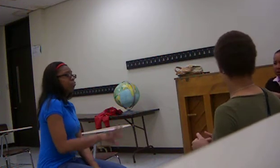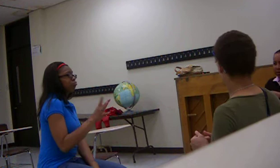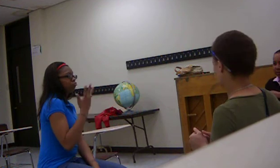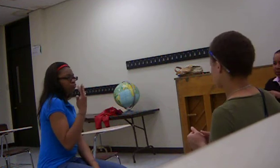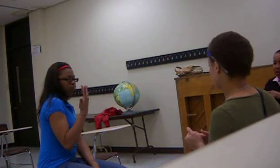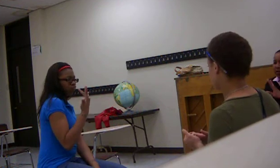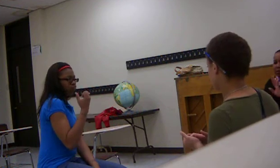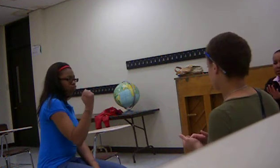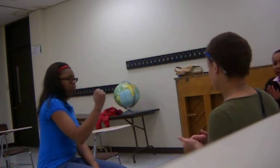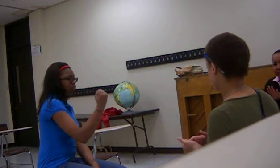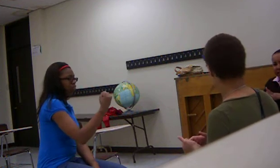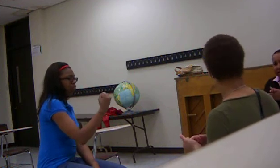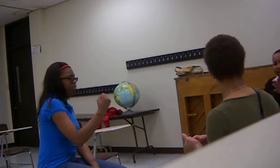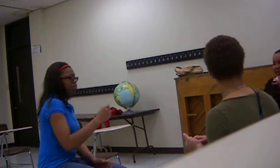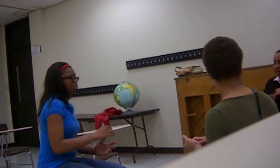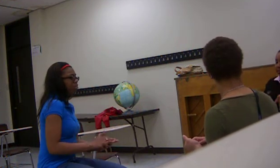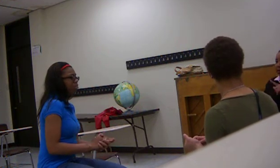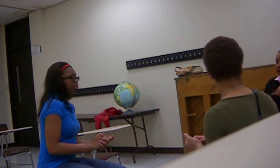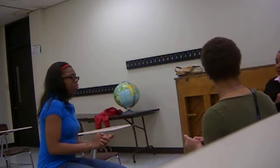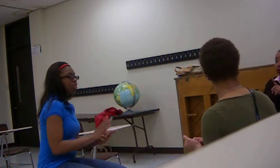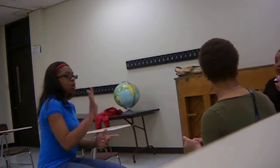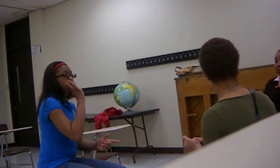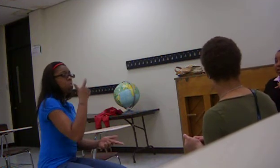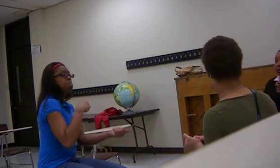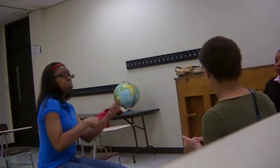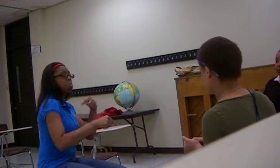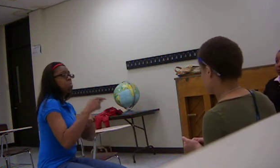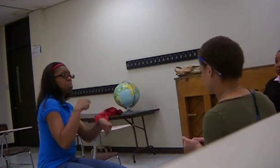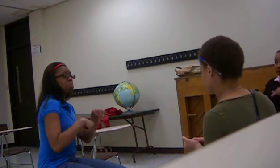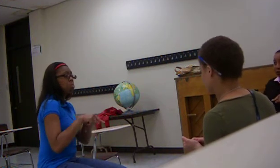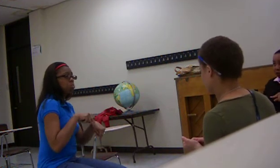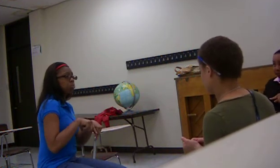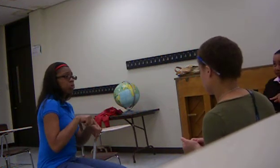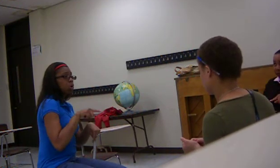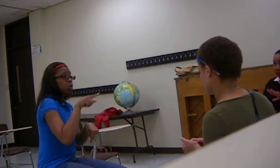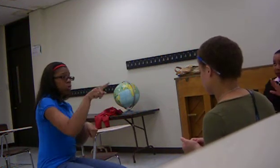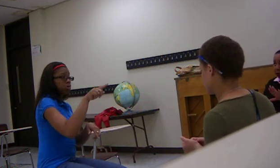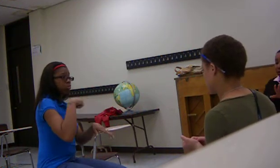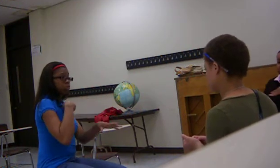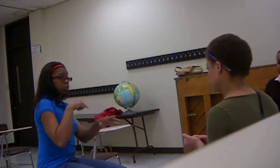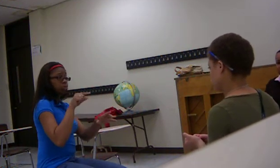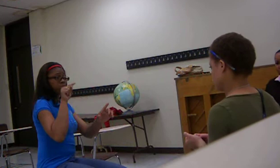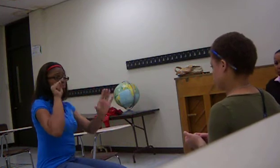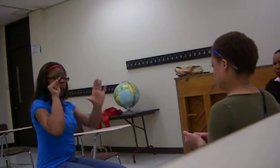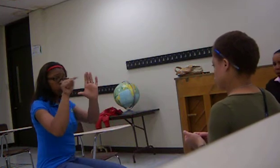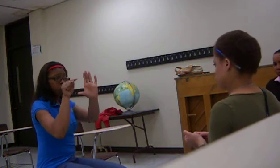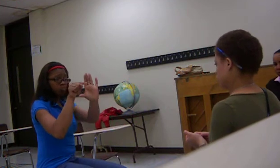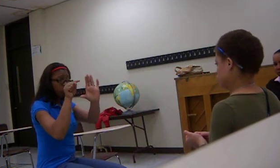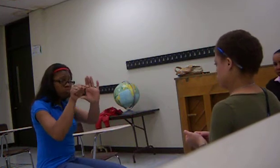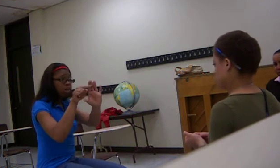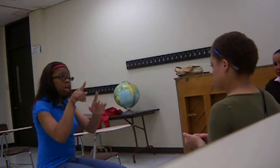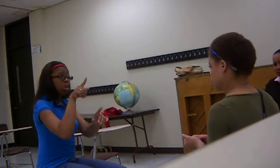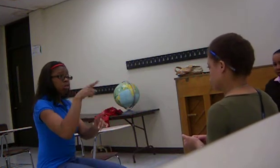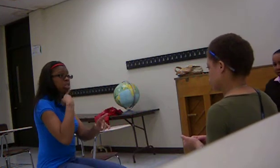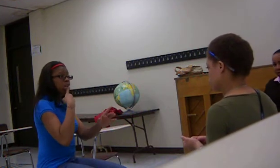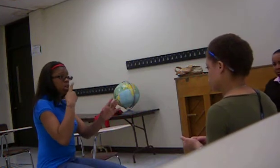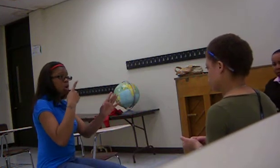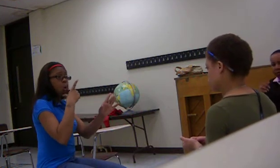on. You said, let me go back. You said that when you rang the doorbell, the door just swung up. Who opened the door? Who opened the